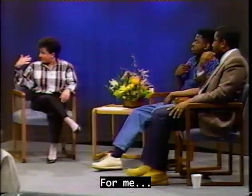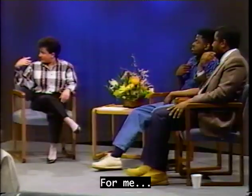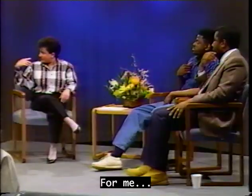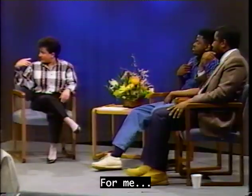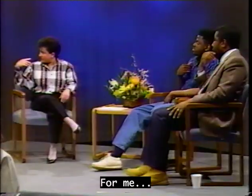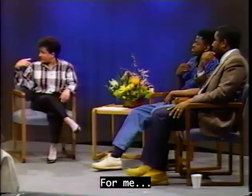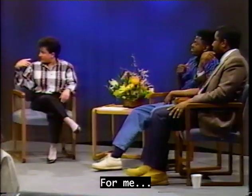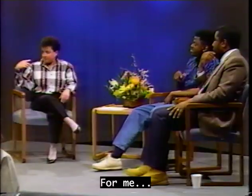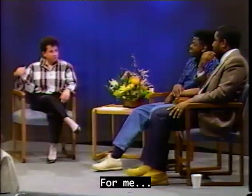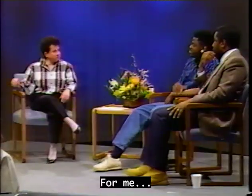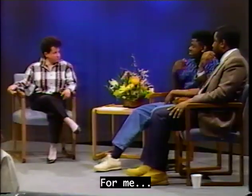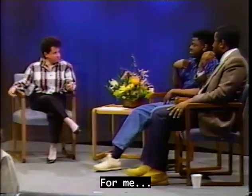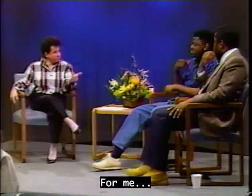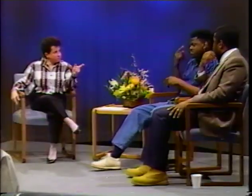me,